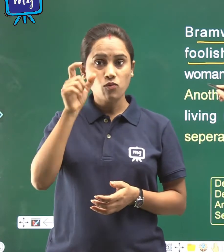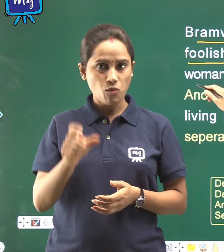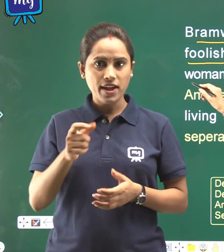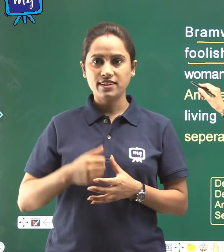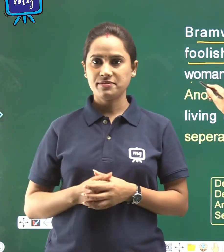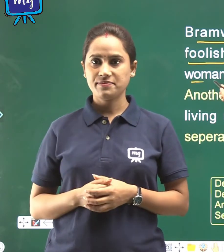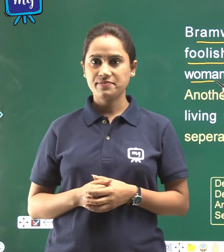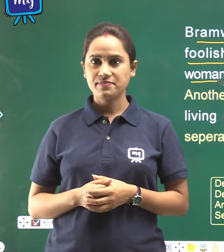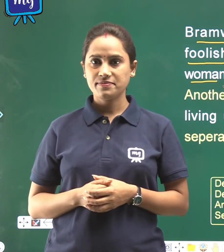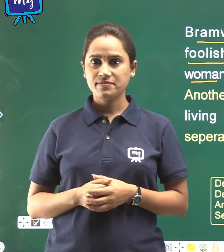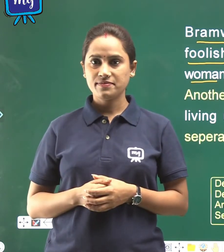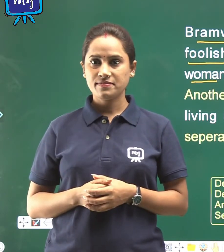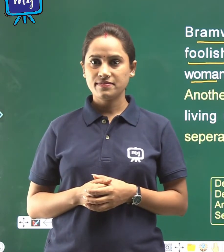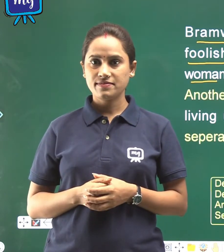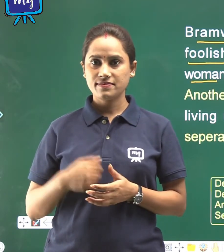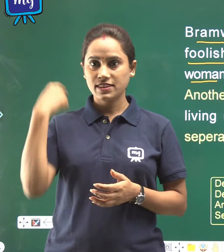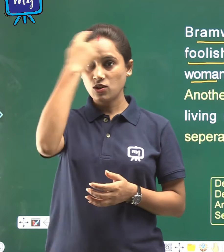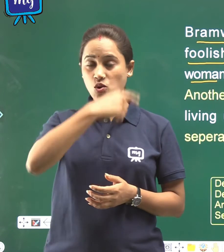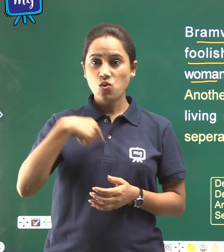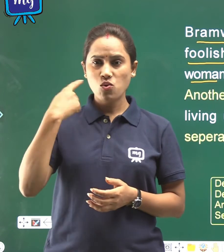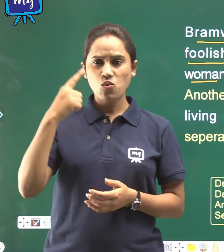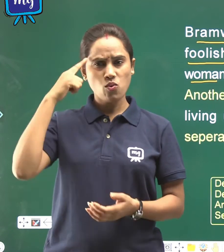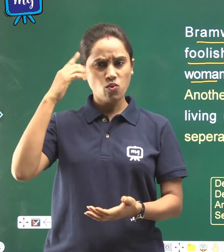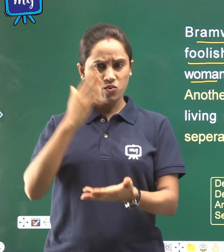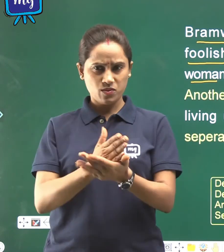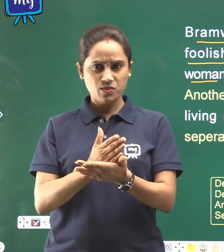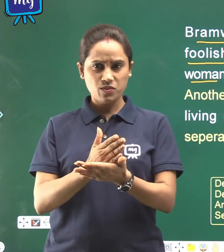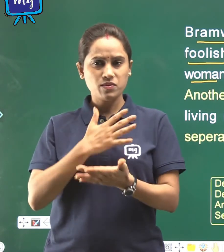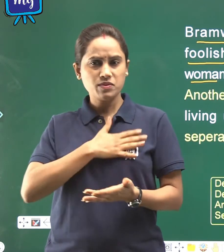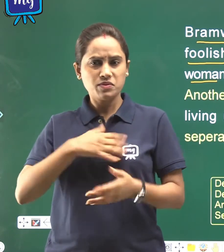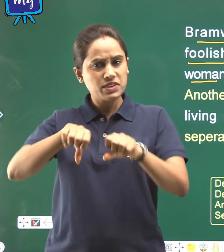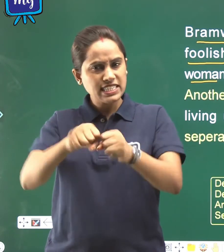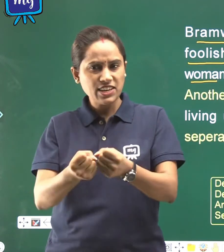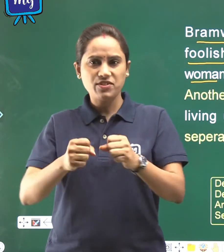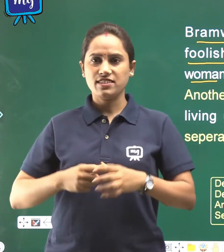woman who deceived